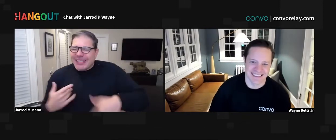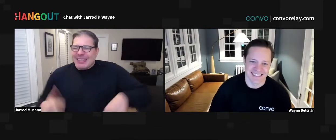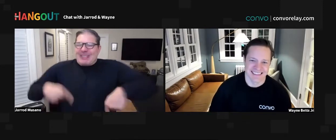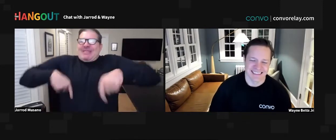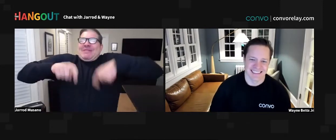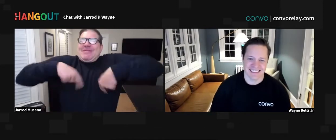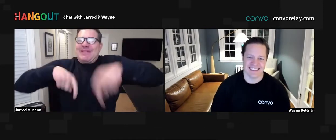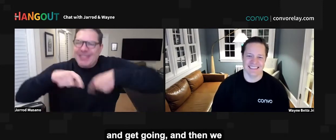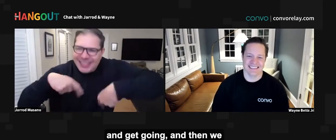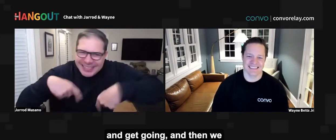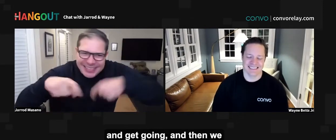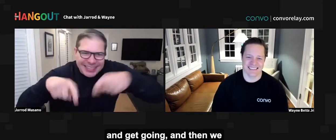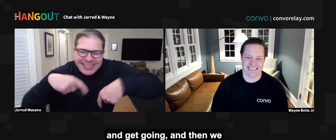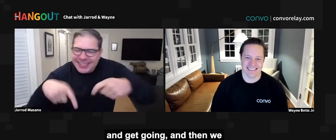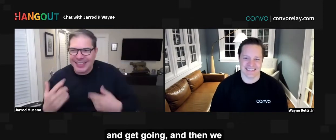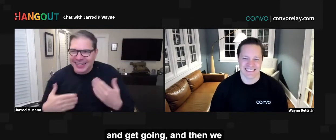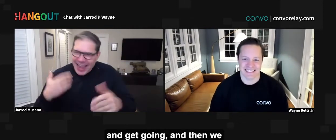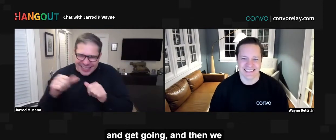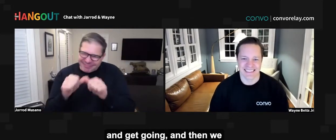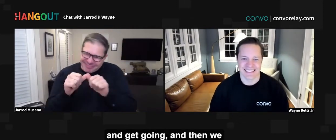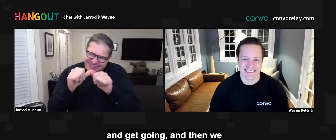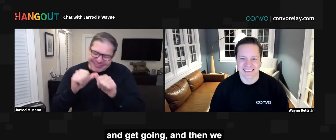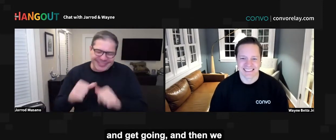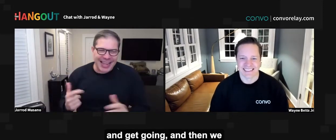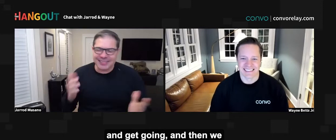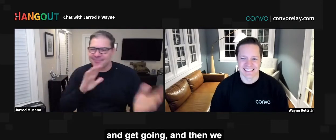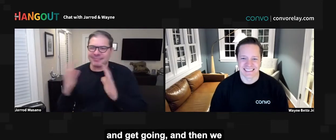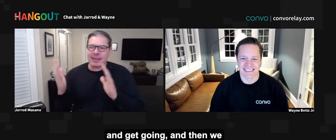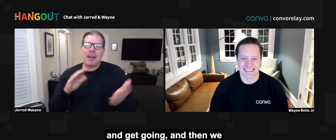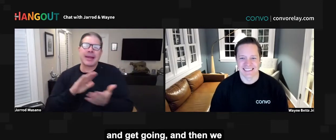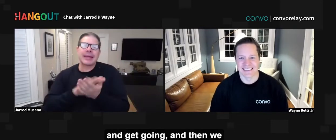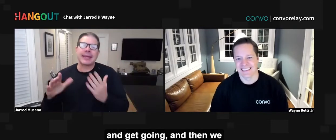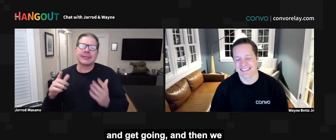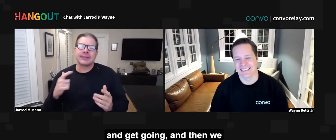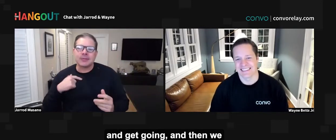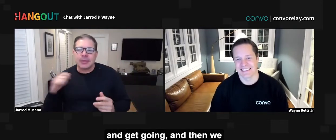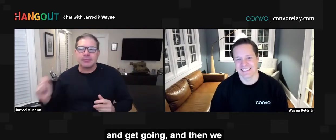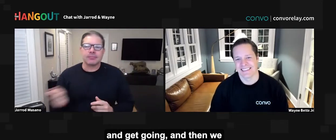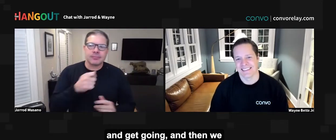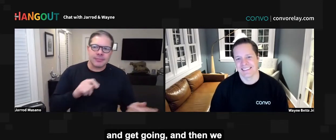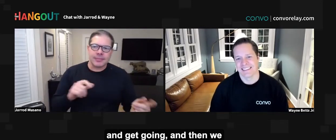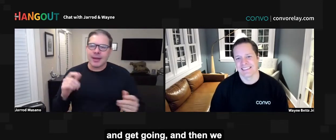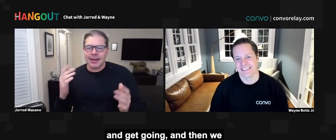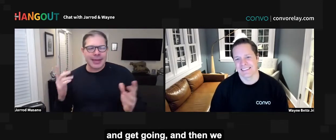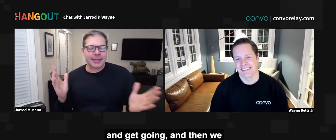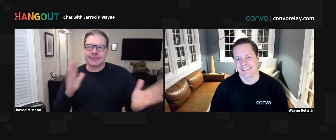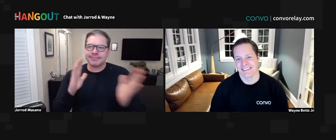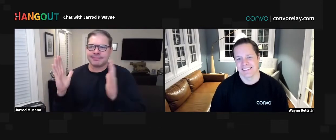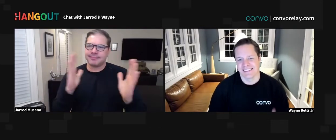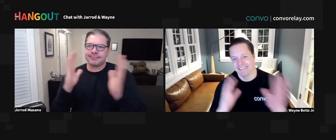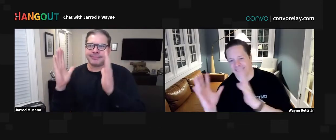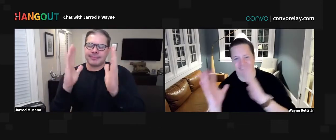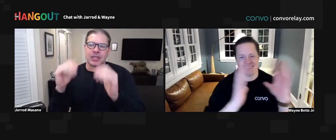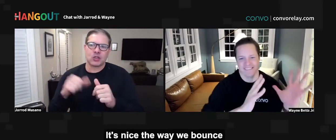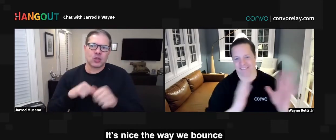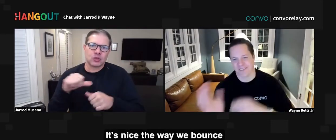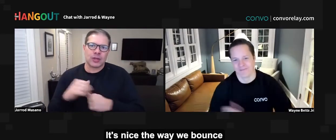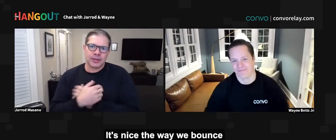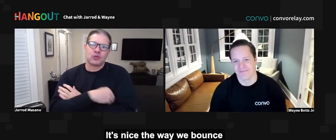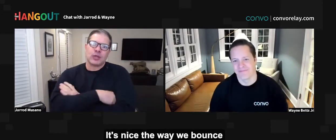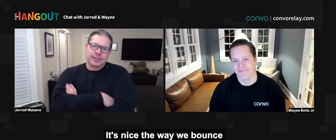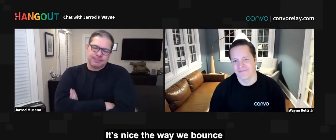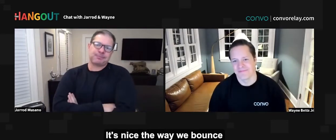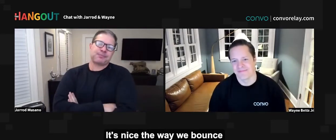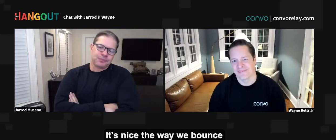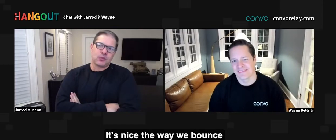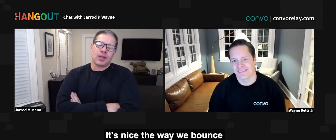You piss me off and get me going. And and then we keep going. But it's nice. It's